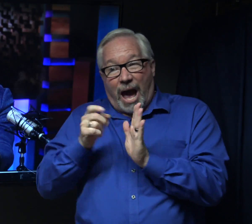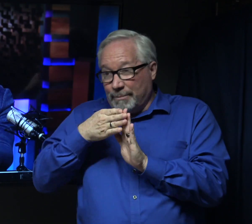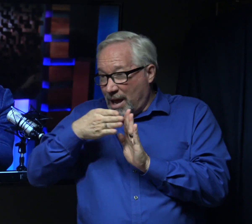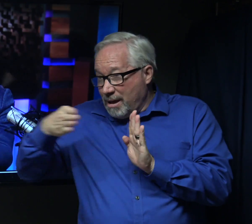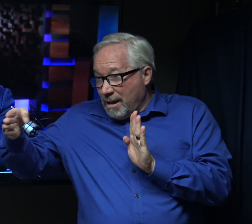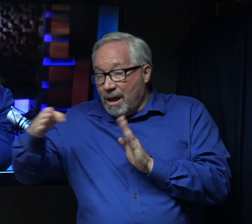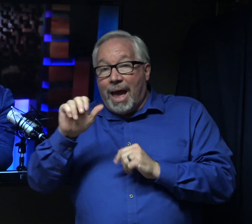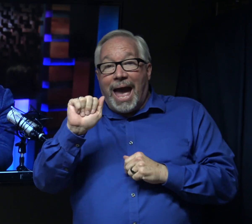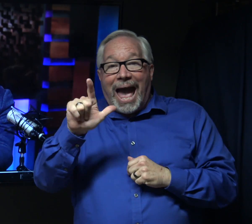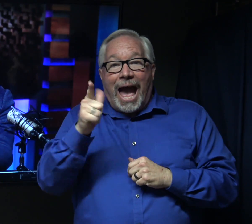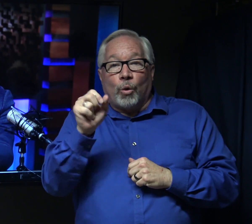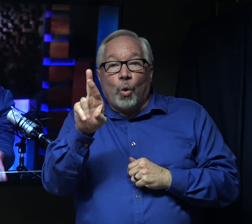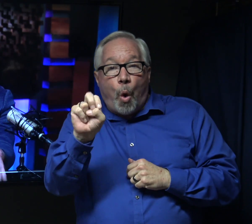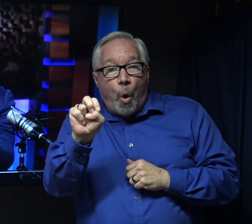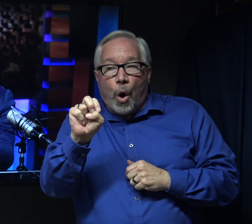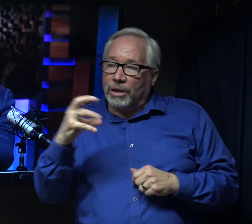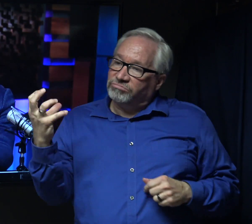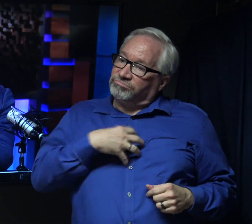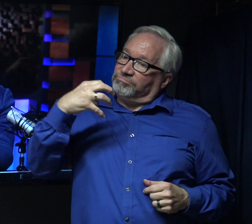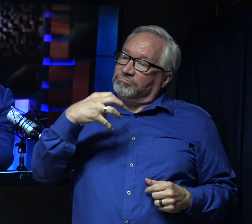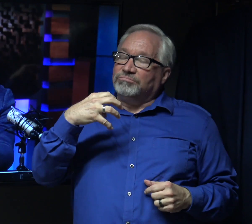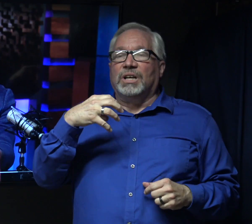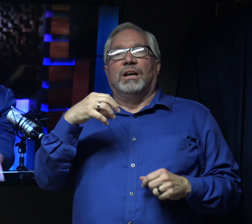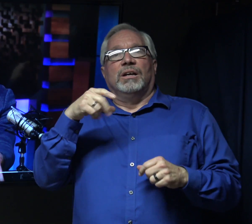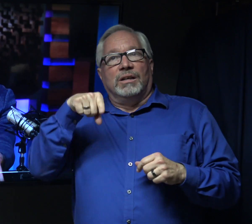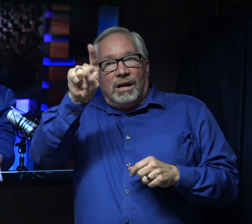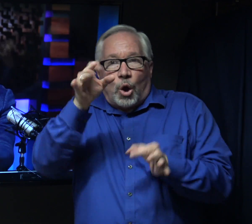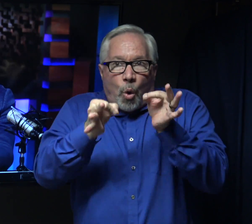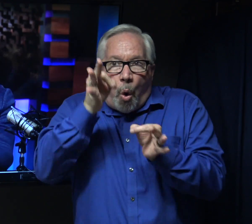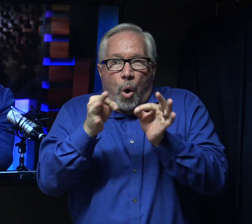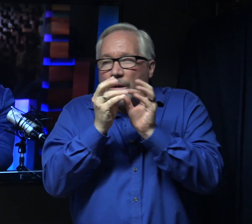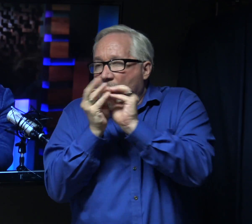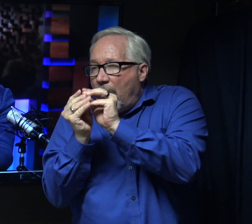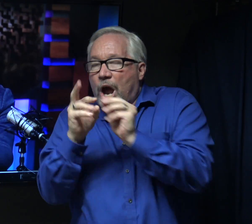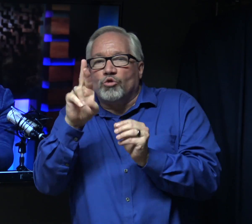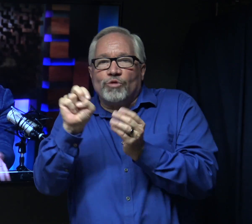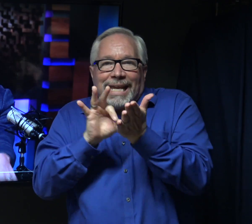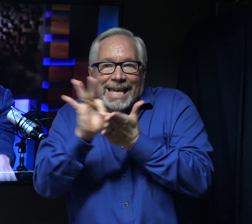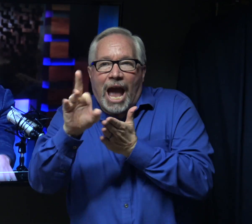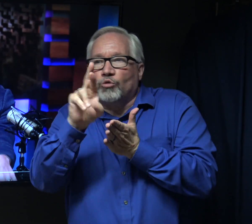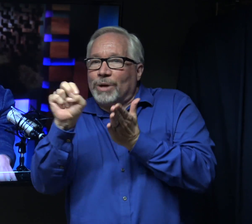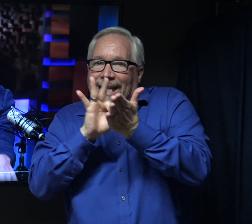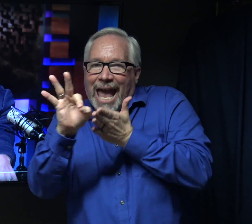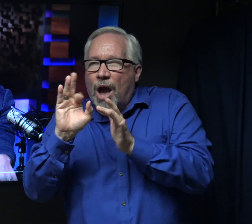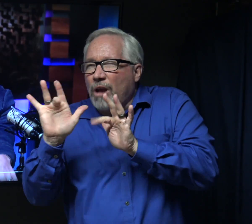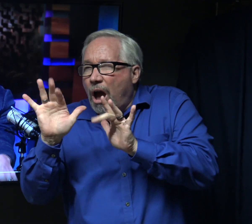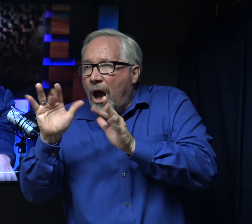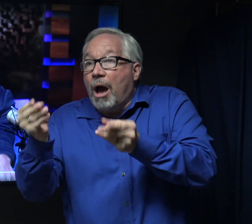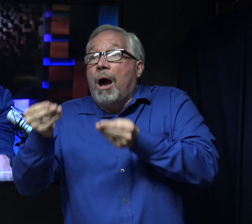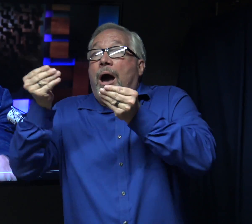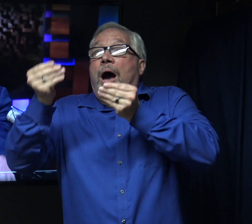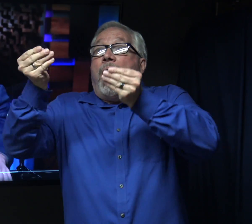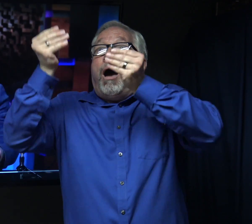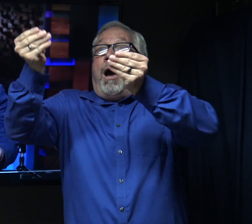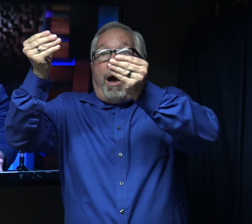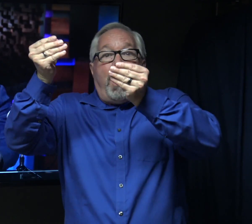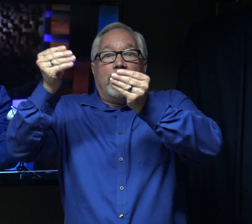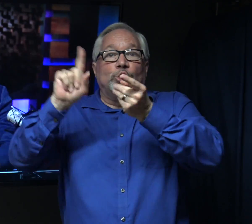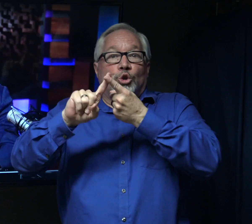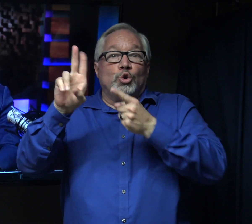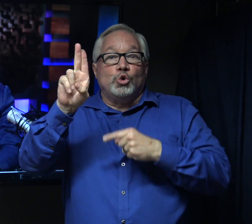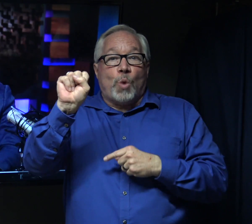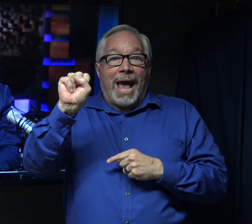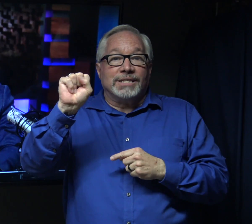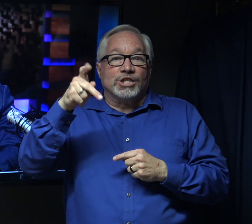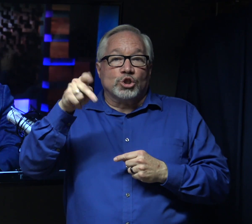Al Gore challenged the vote in Florida. There were recounts. There were more recounts. It went to the Florida Supreme Court, then it went up to the United States Supreme Court. There were a couple of